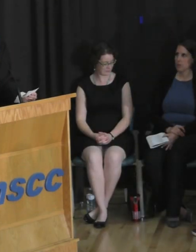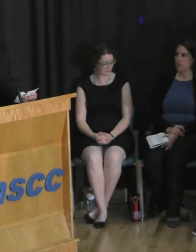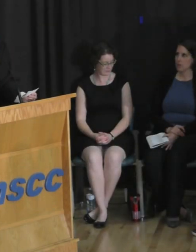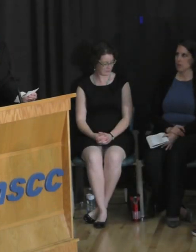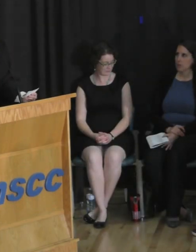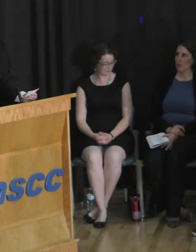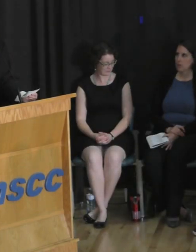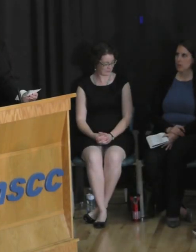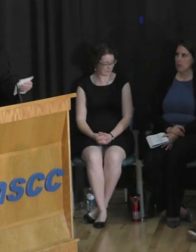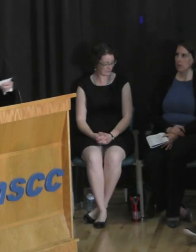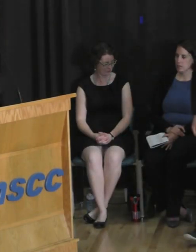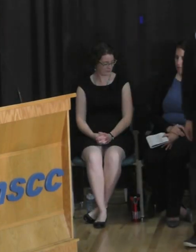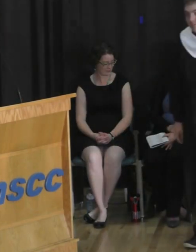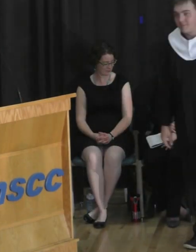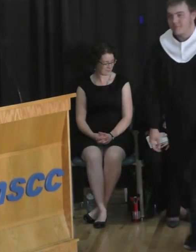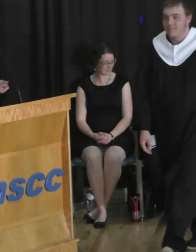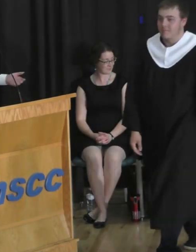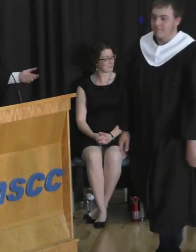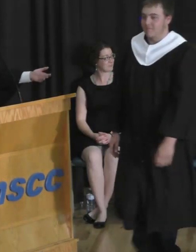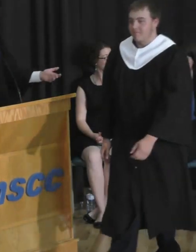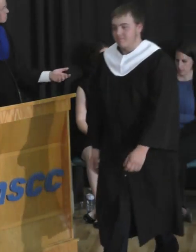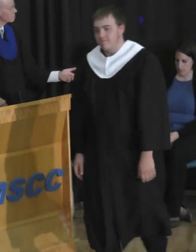Connor Ottawell.